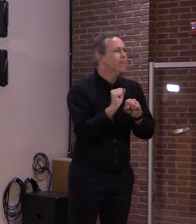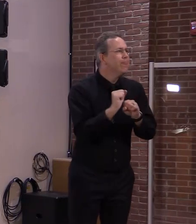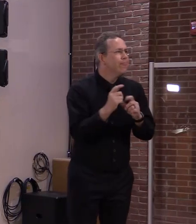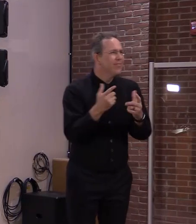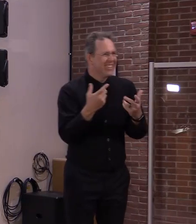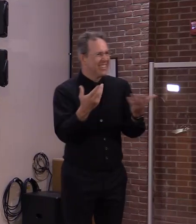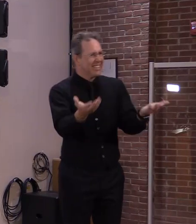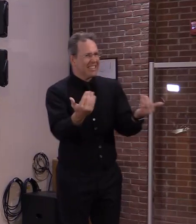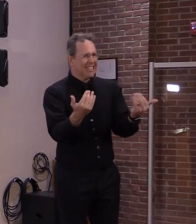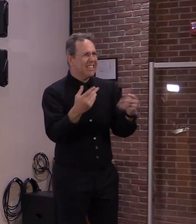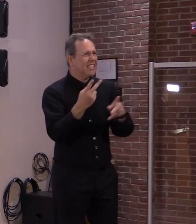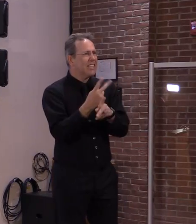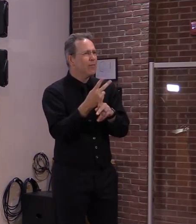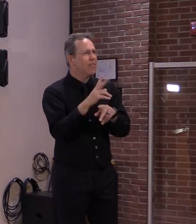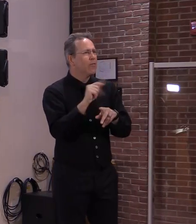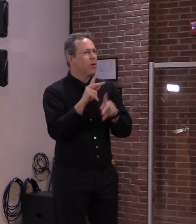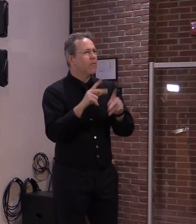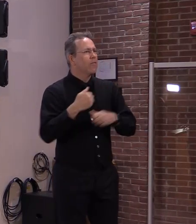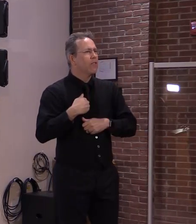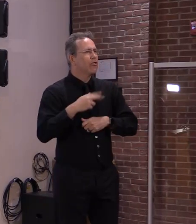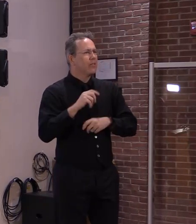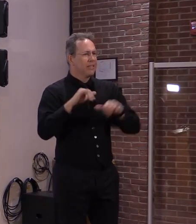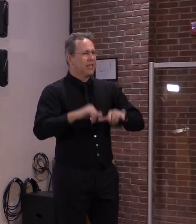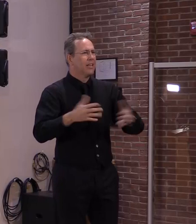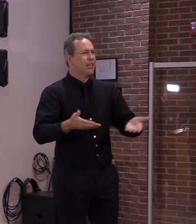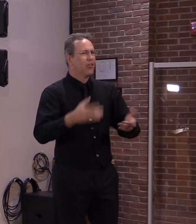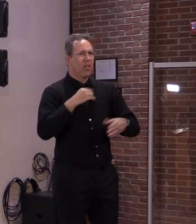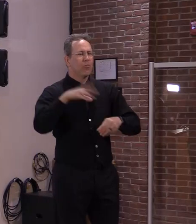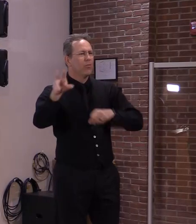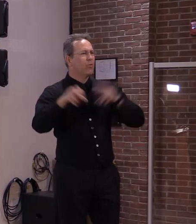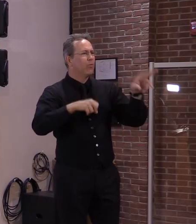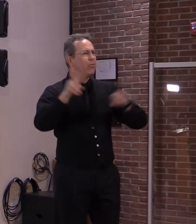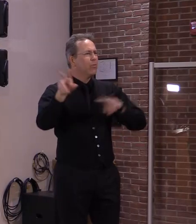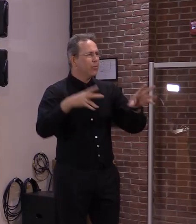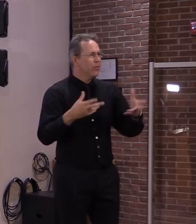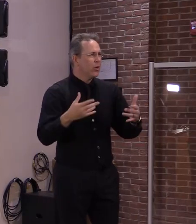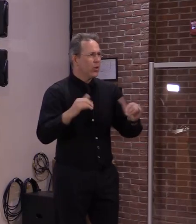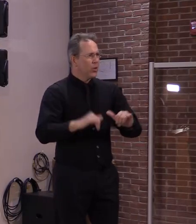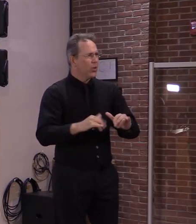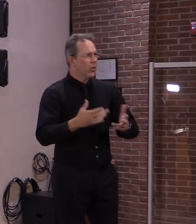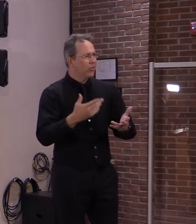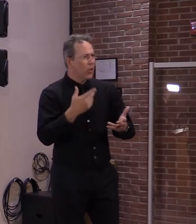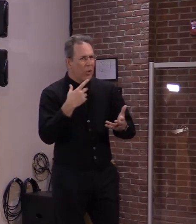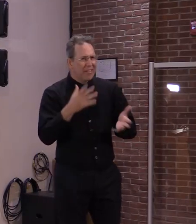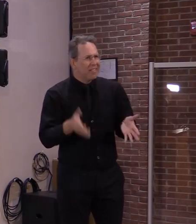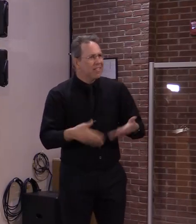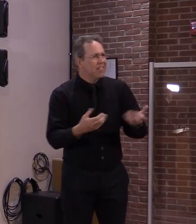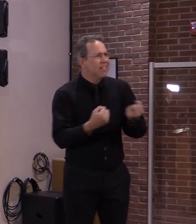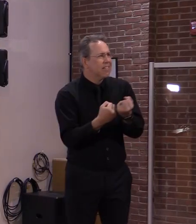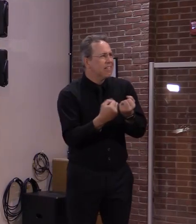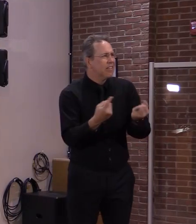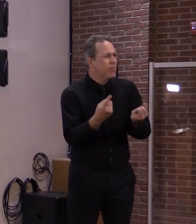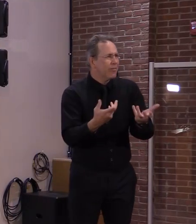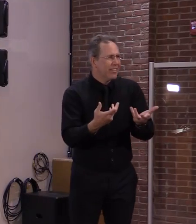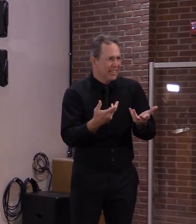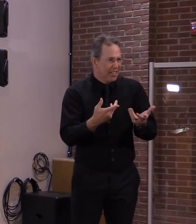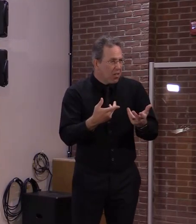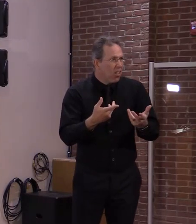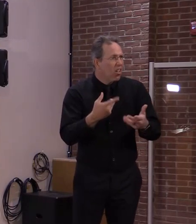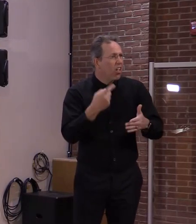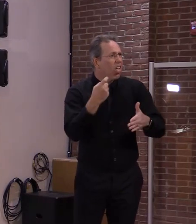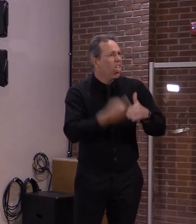safe and healthy, and that's Vermont, but they want someplace as well that doesn't tax their benefits because they